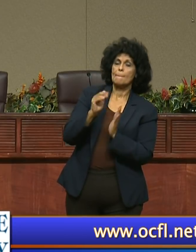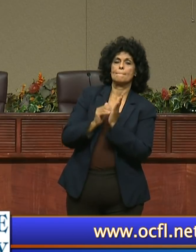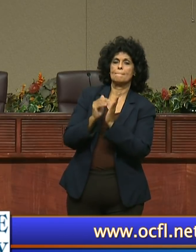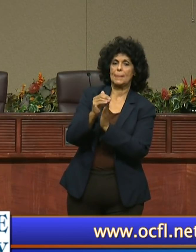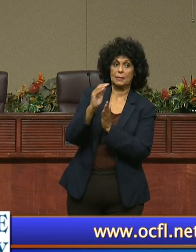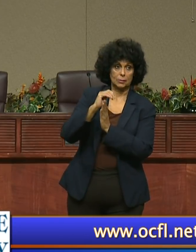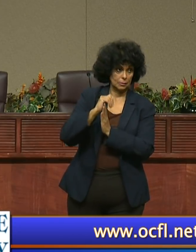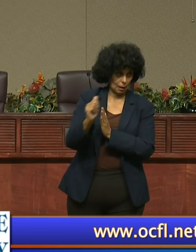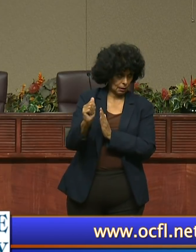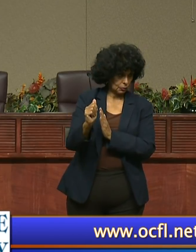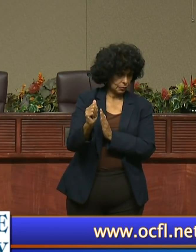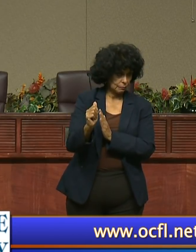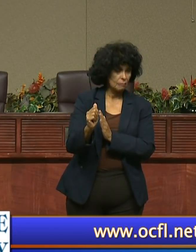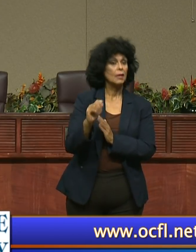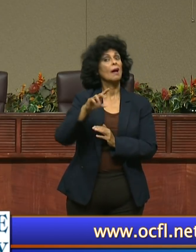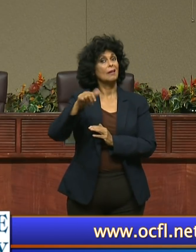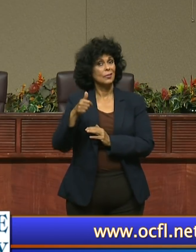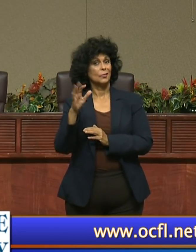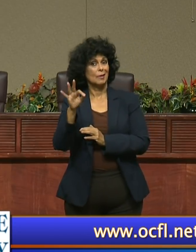another